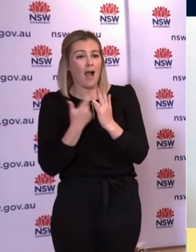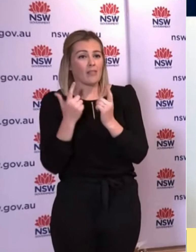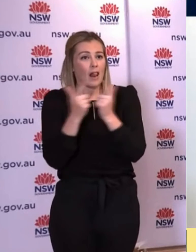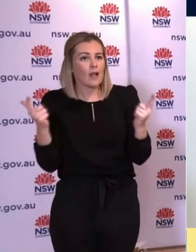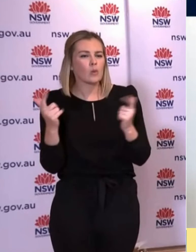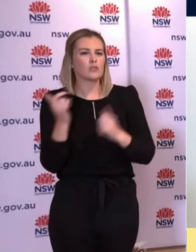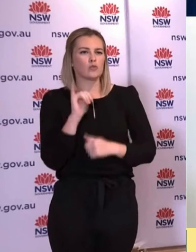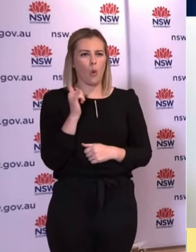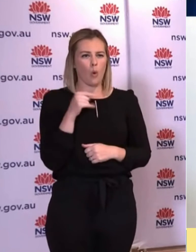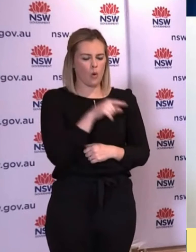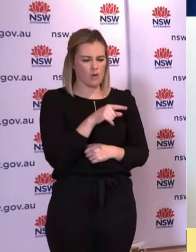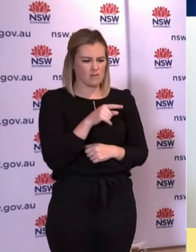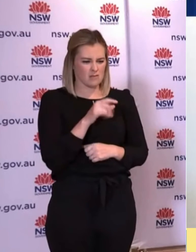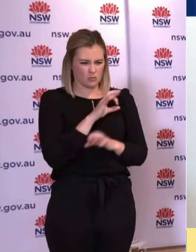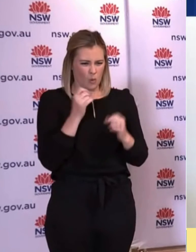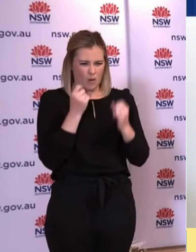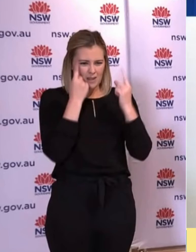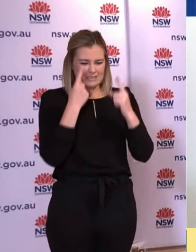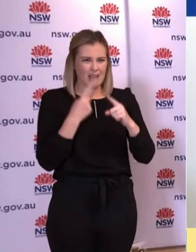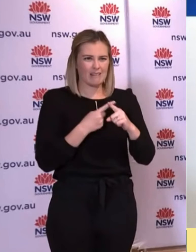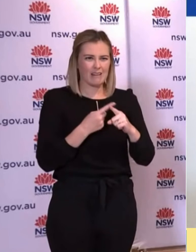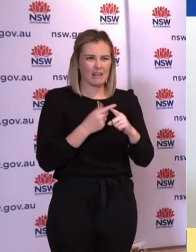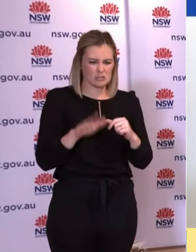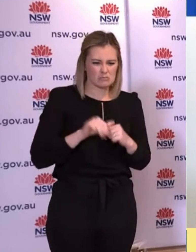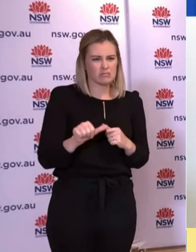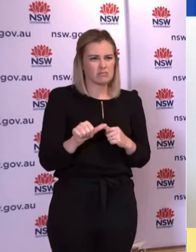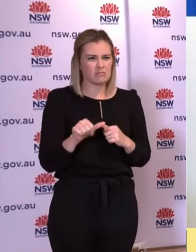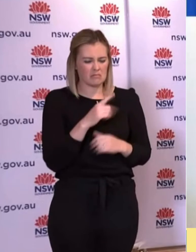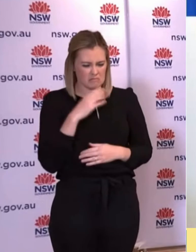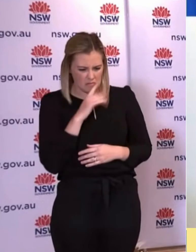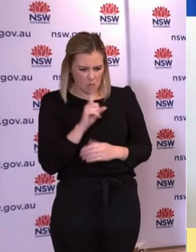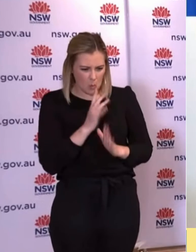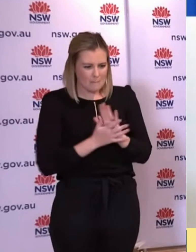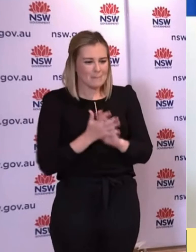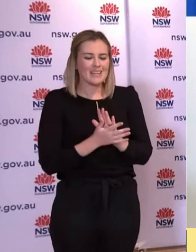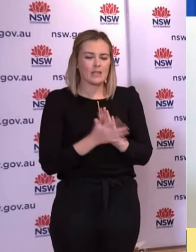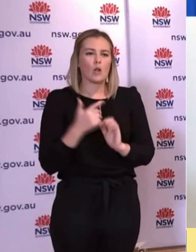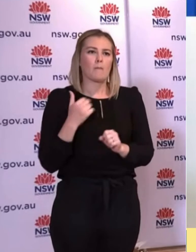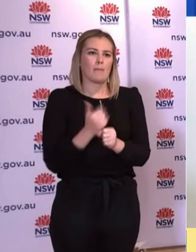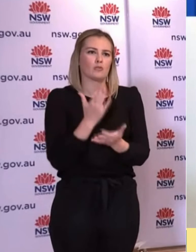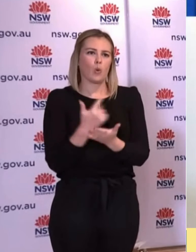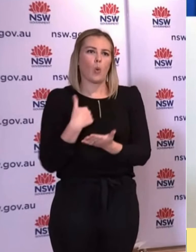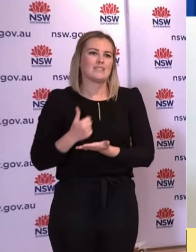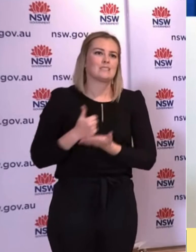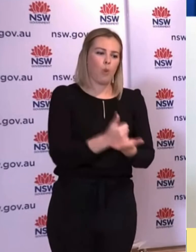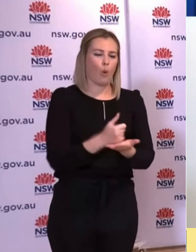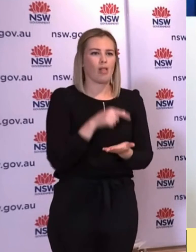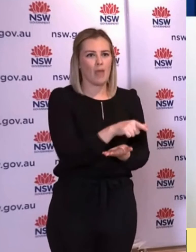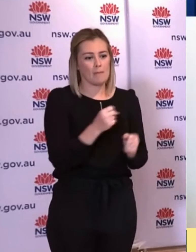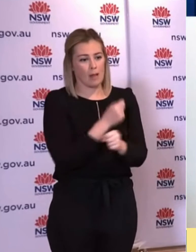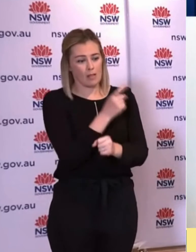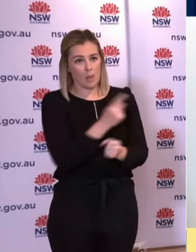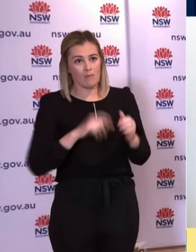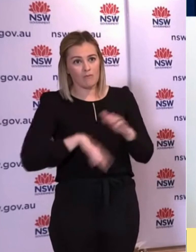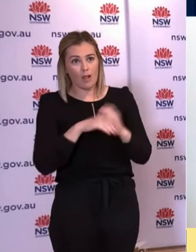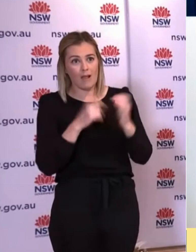literacy, make sure that that information is understood and can be acted upon. So we're continually looking at those processes to make sure